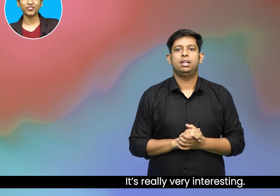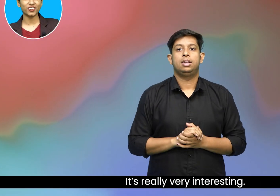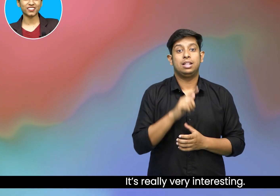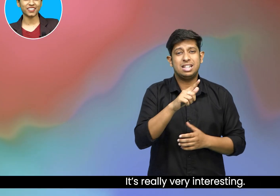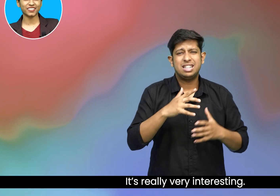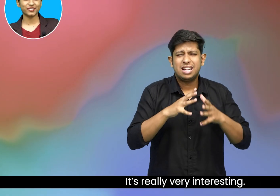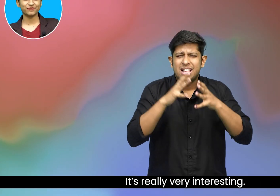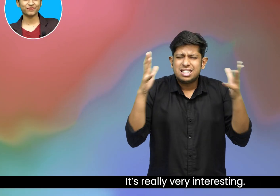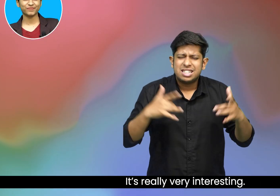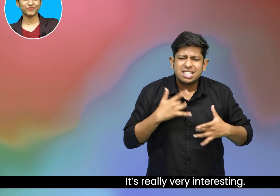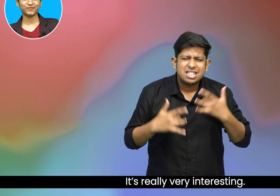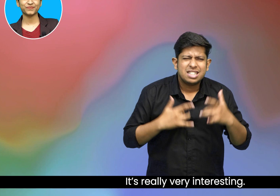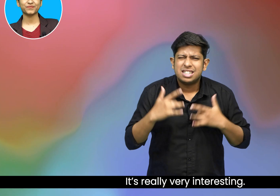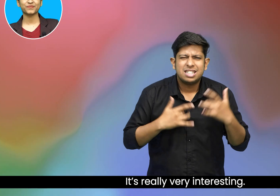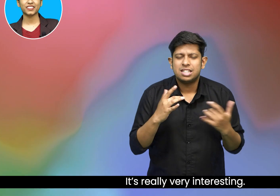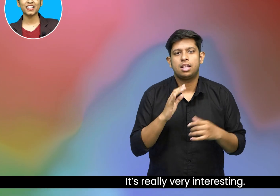very interesting.